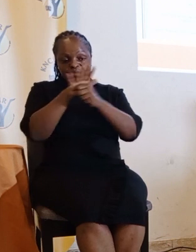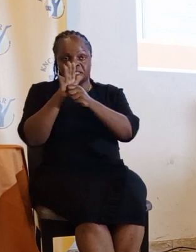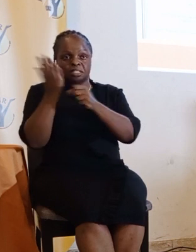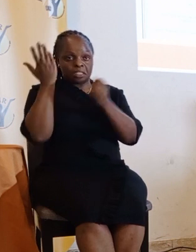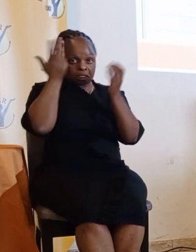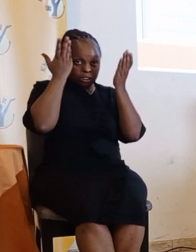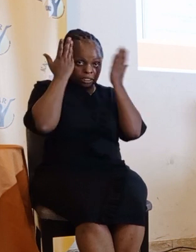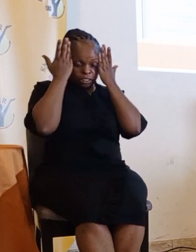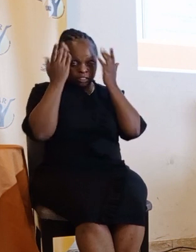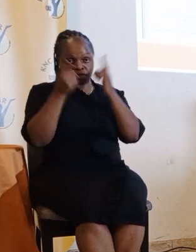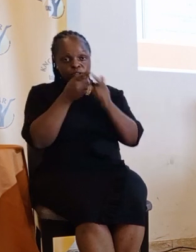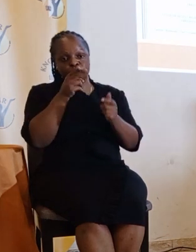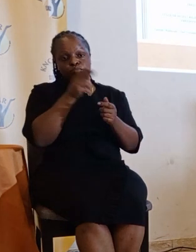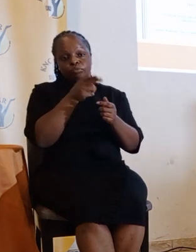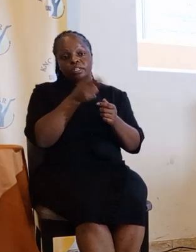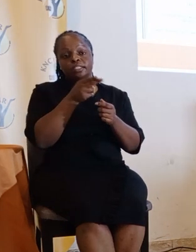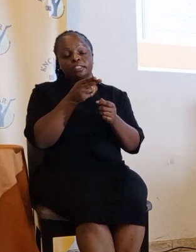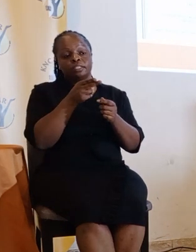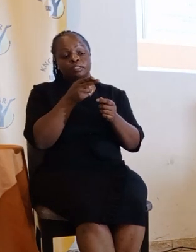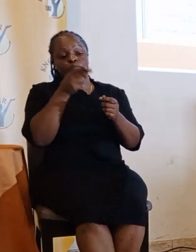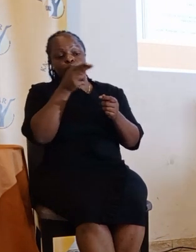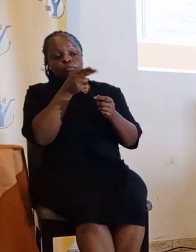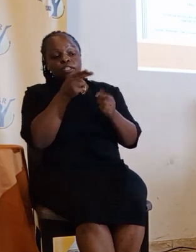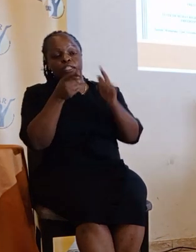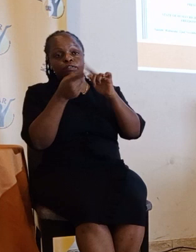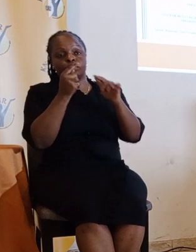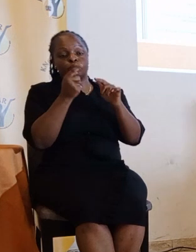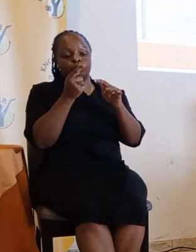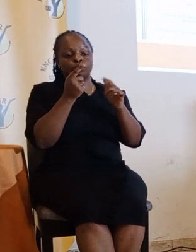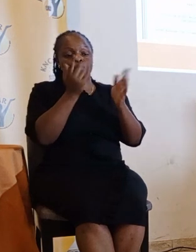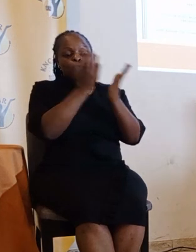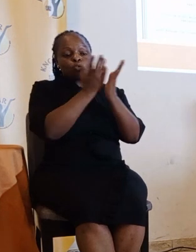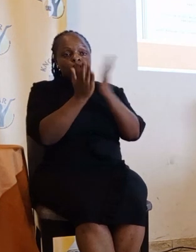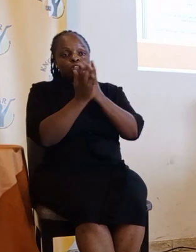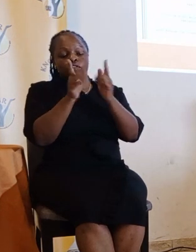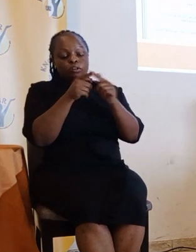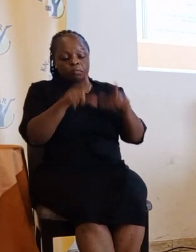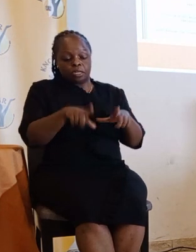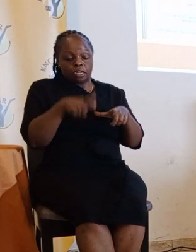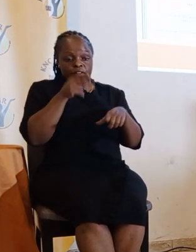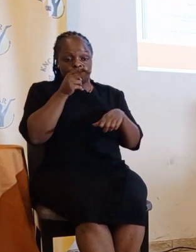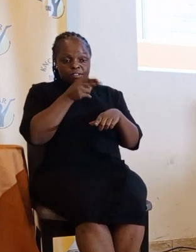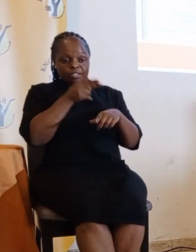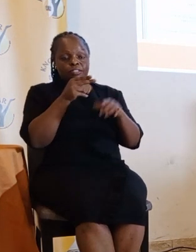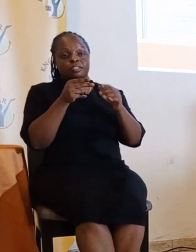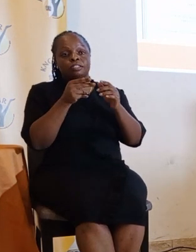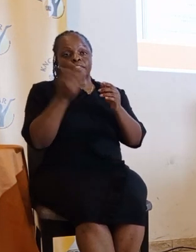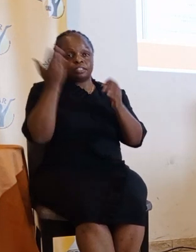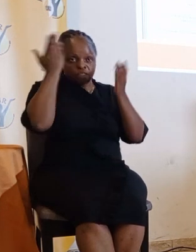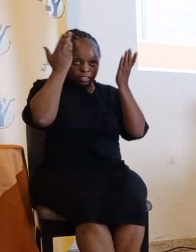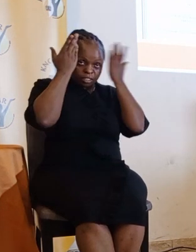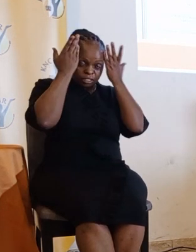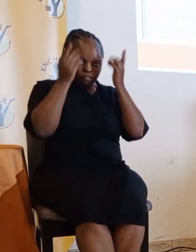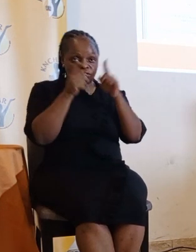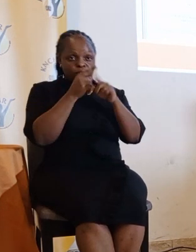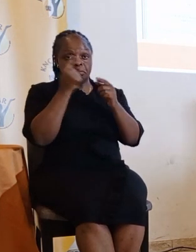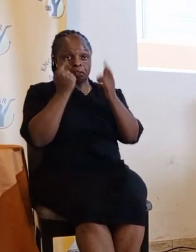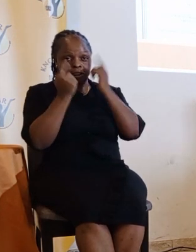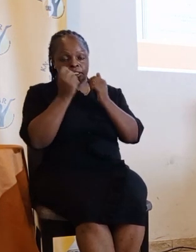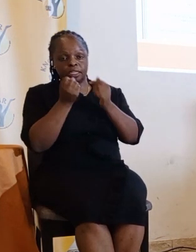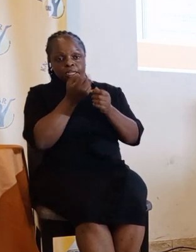from rubber bullets, bullet wounds from use of live ammunition, injuries resulting from tear gas